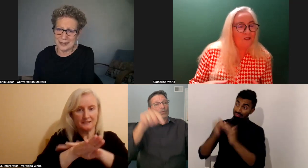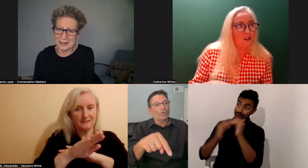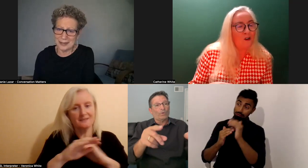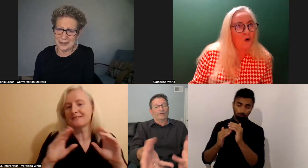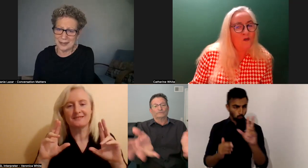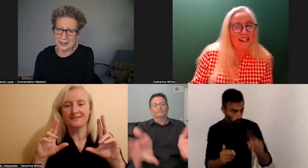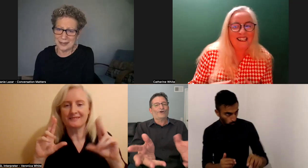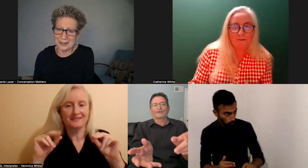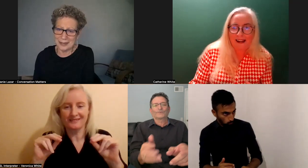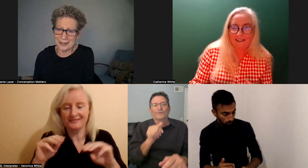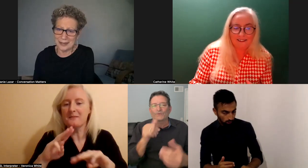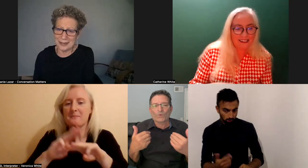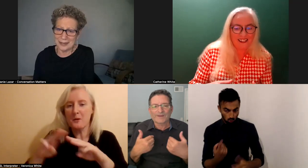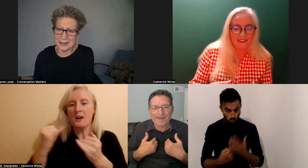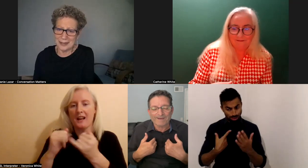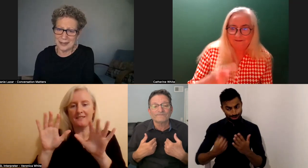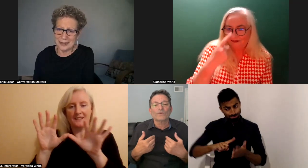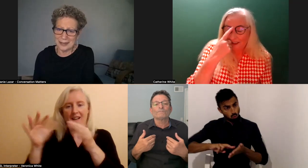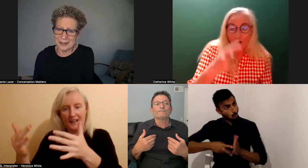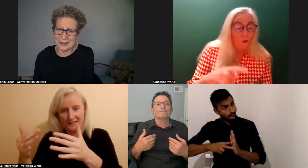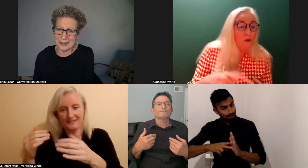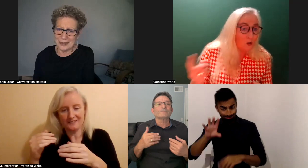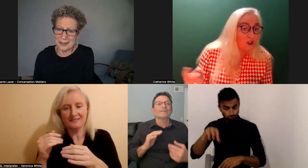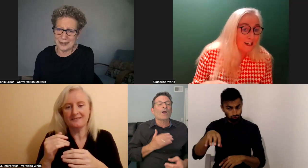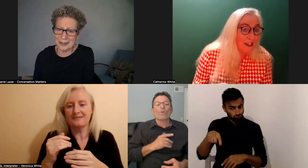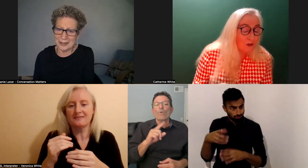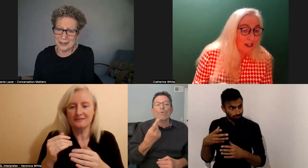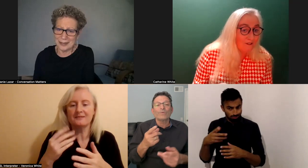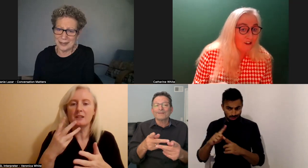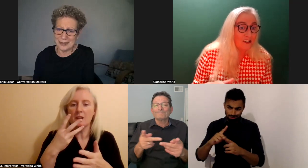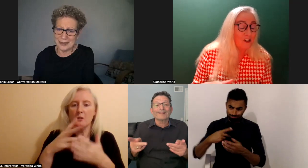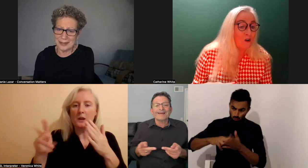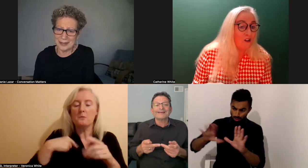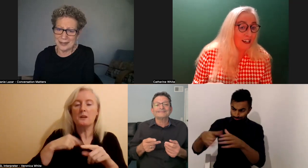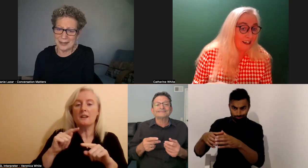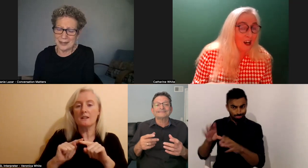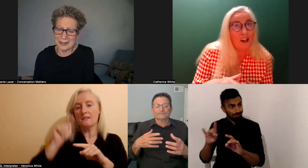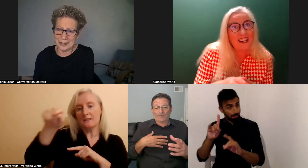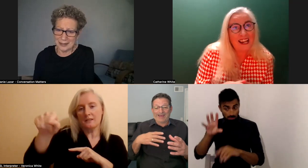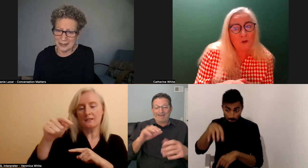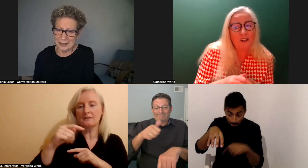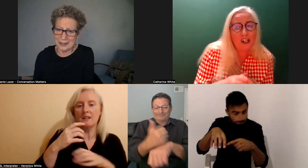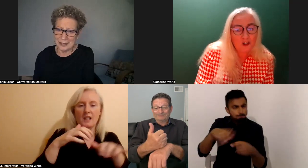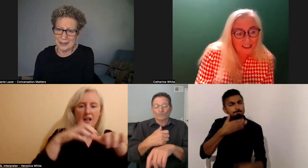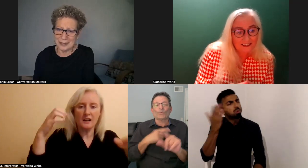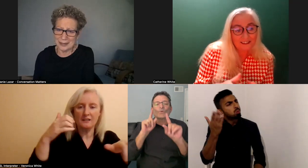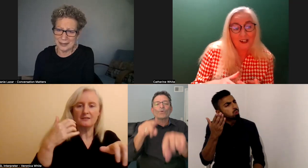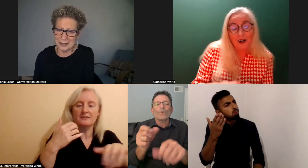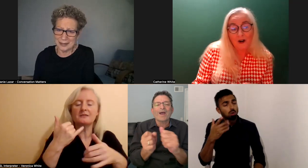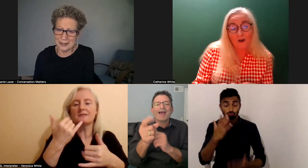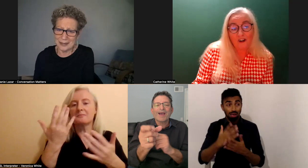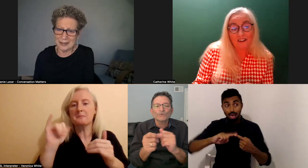have, our only space is when we go to an annual conference or an annual